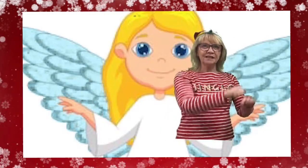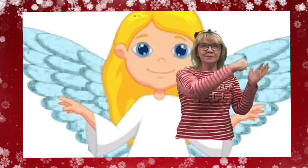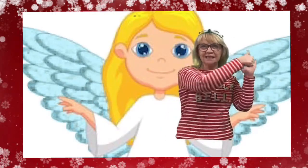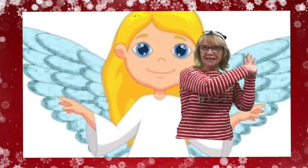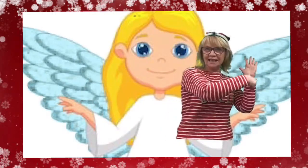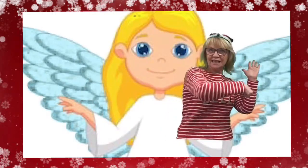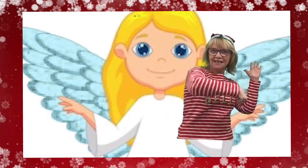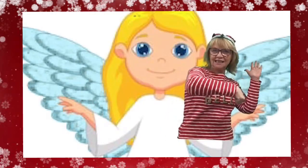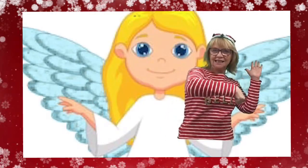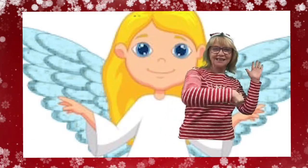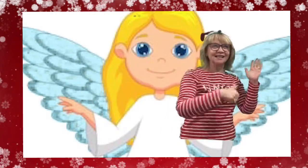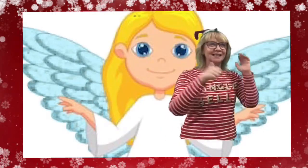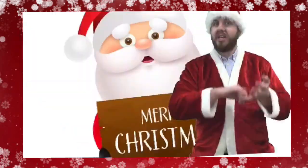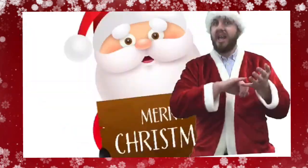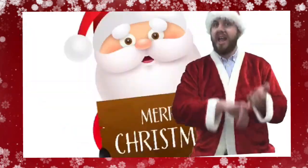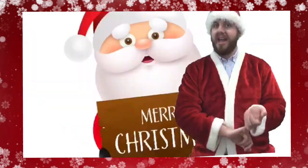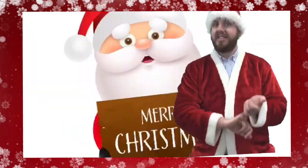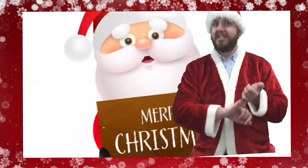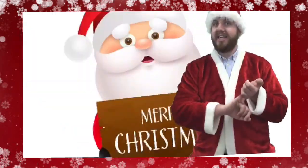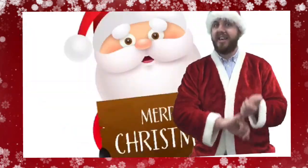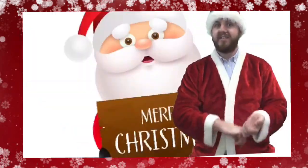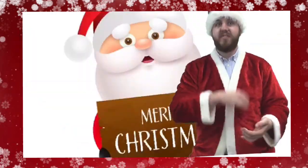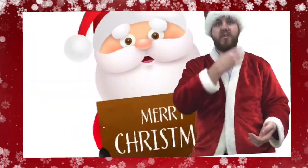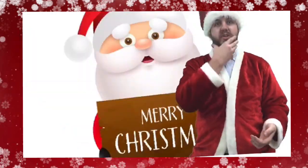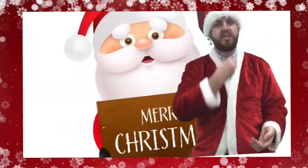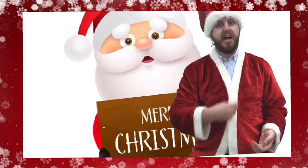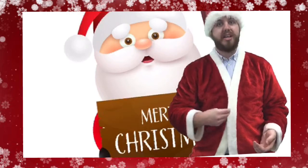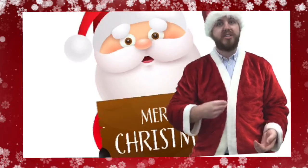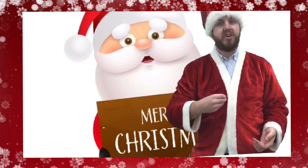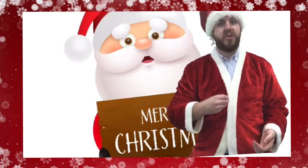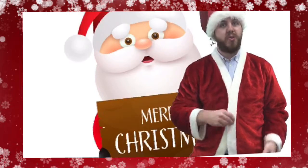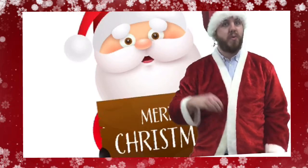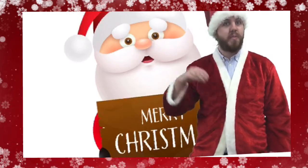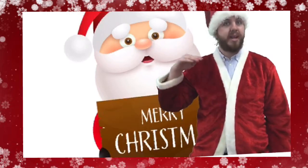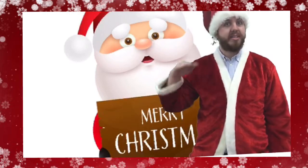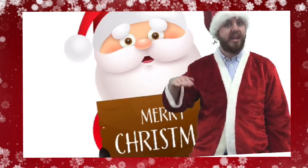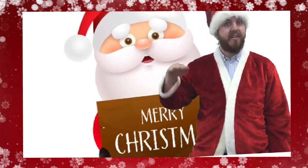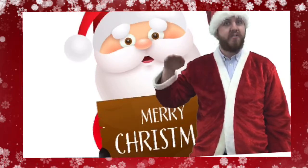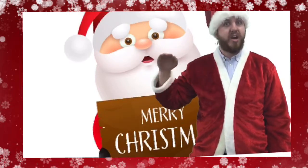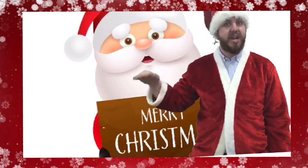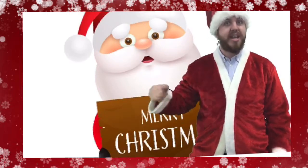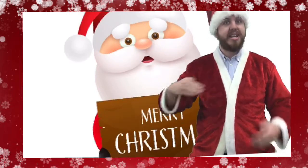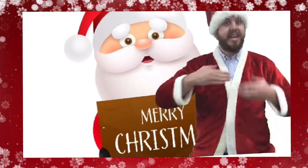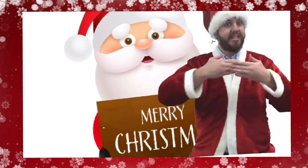Christmas list. S is for old Santa who makes every kid